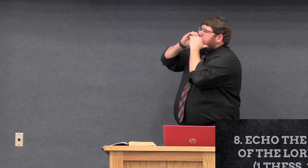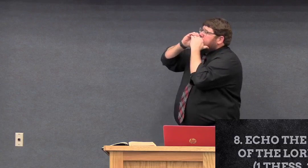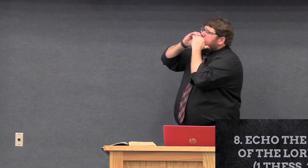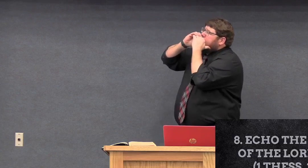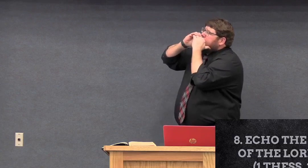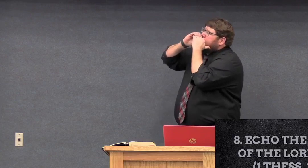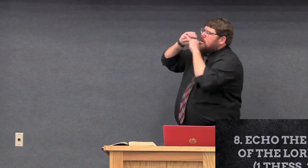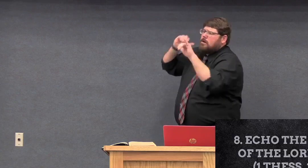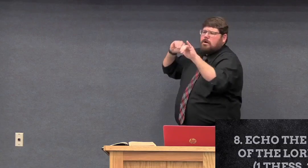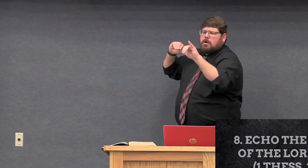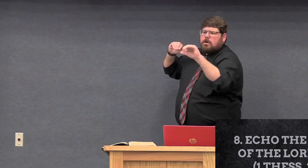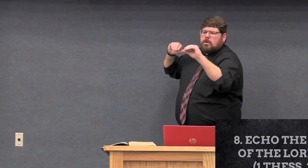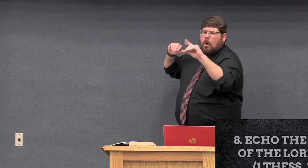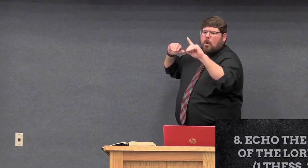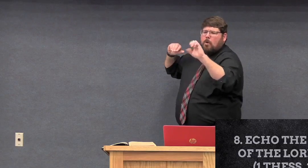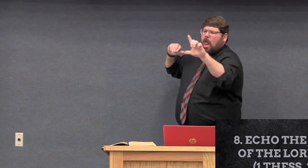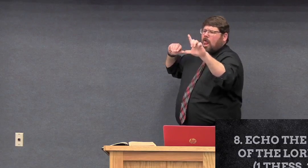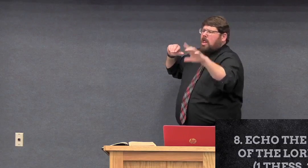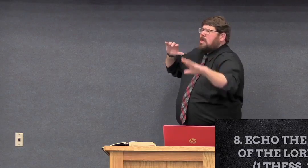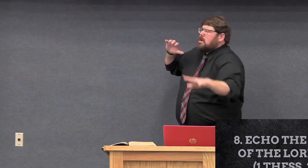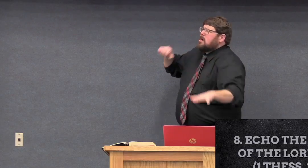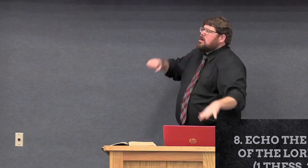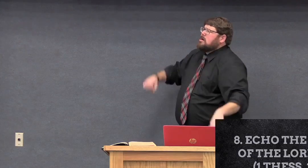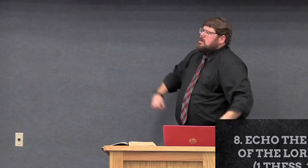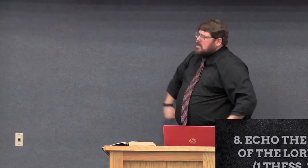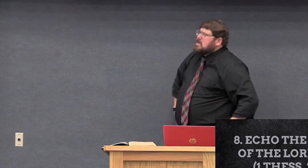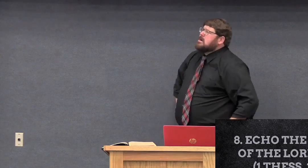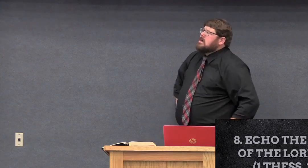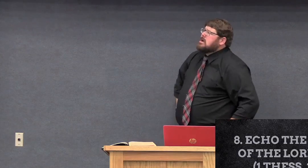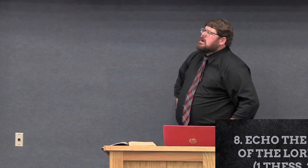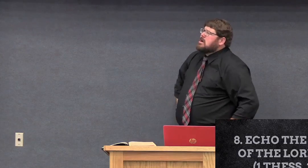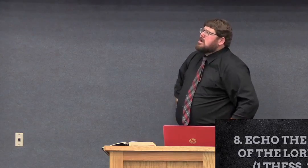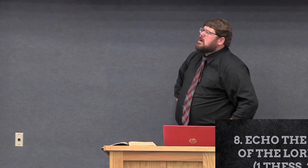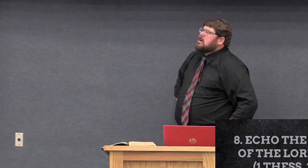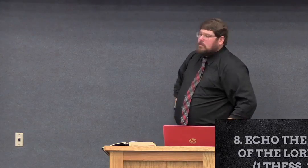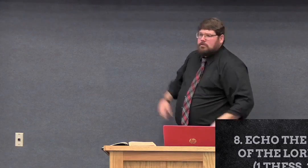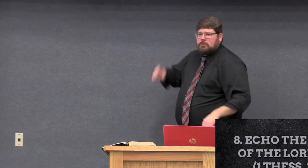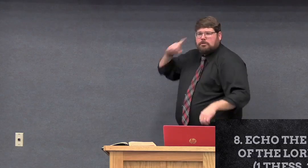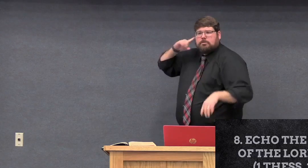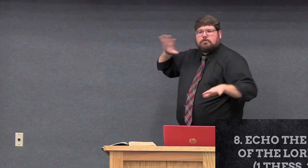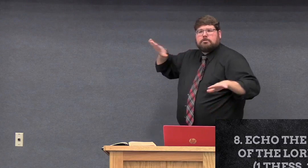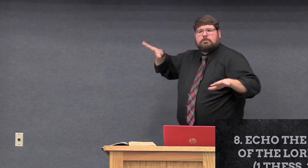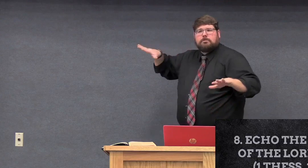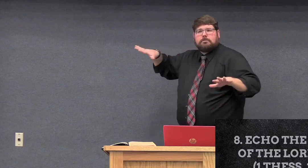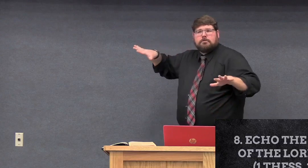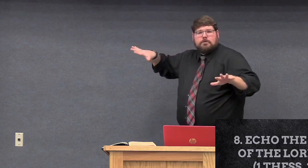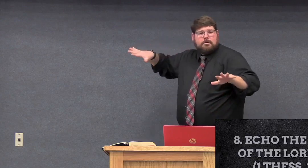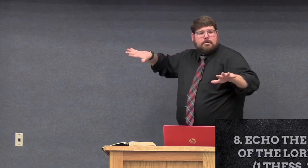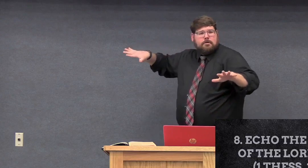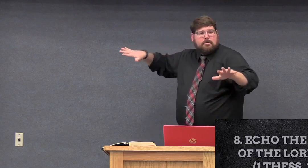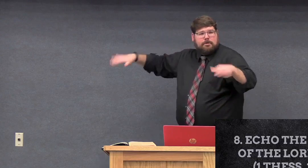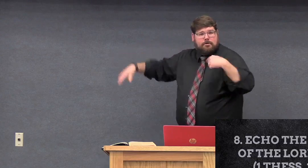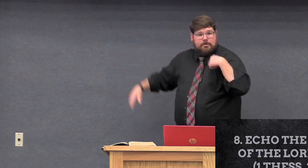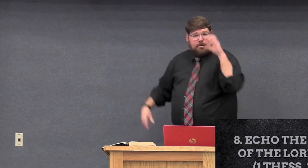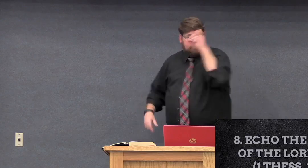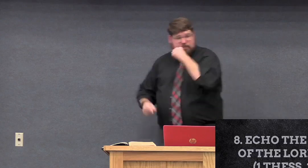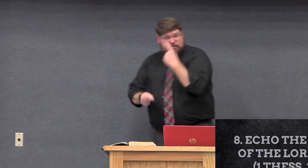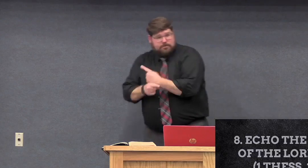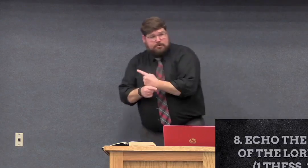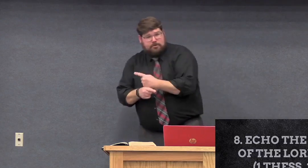trees and mountains and you yell out loud, you know, a yodeling, and you can hear that sound continue on for